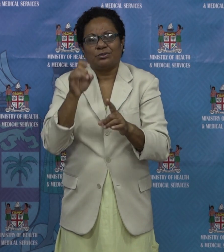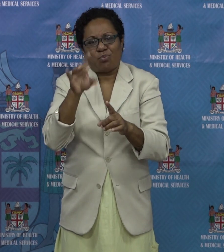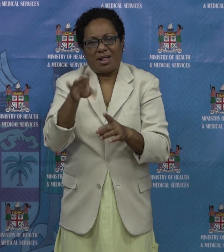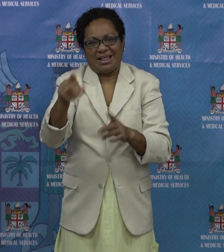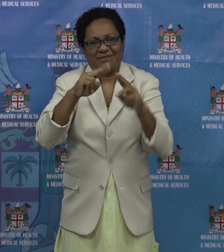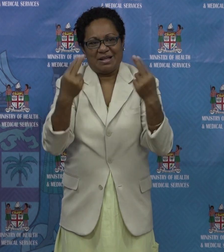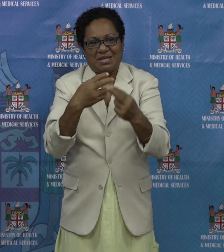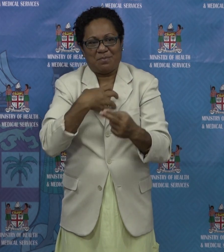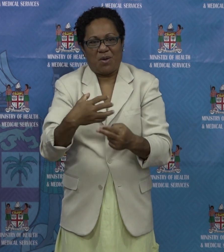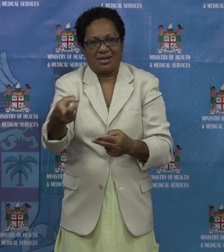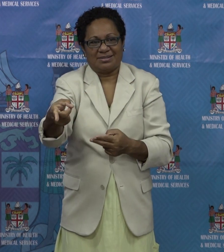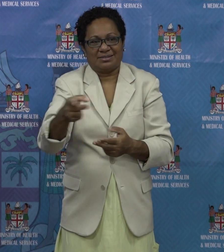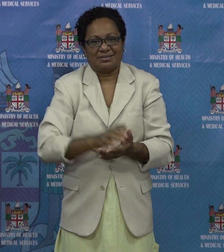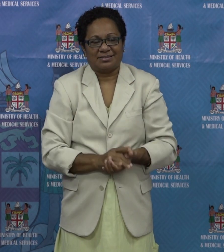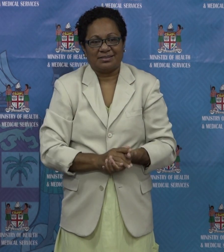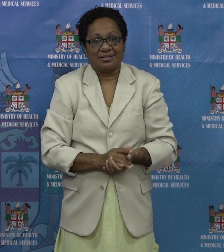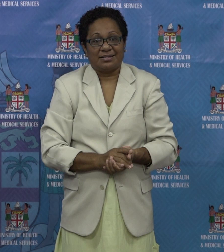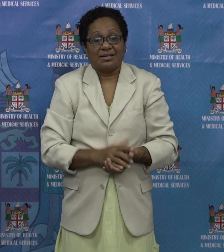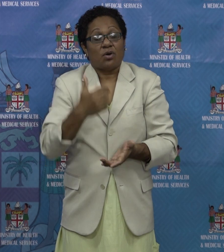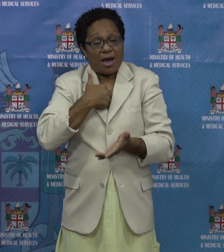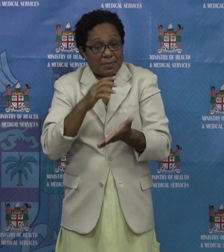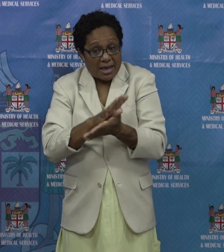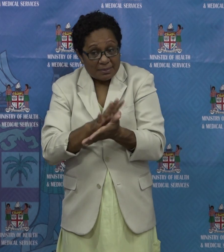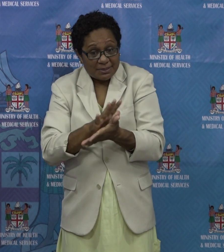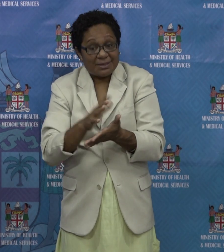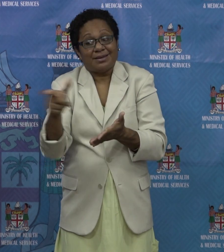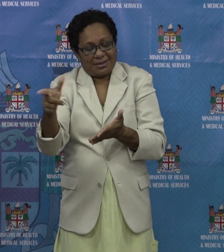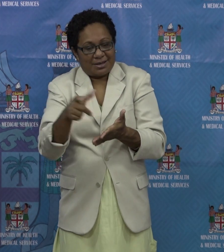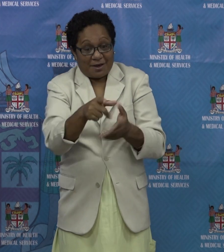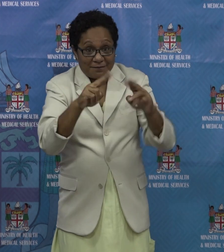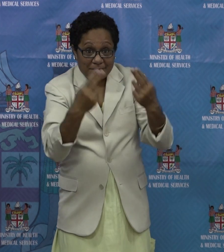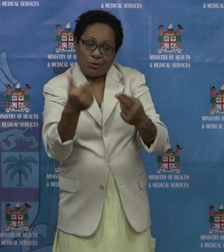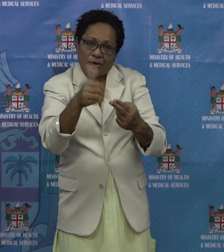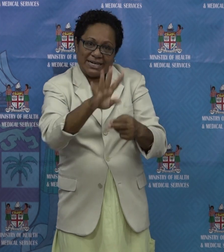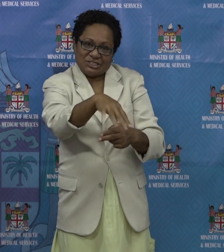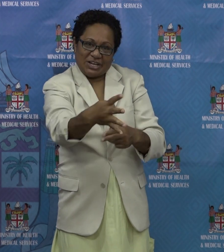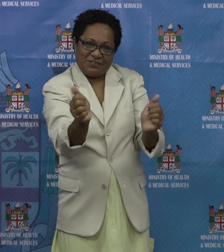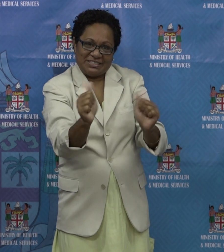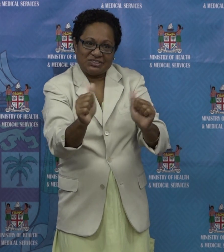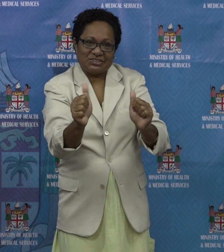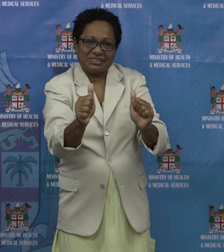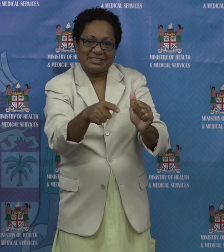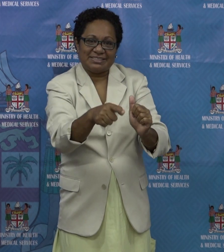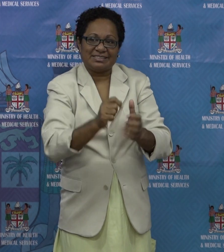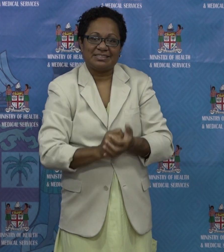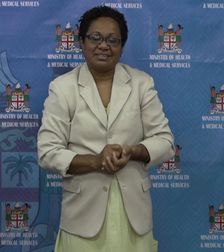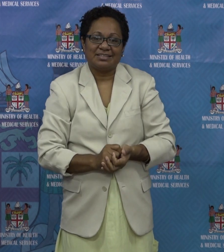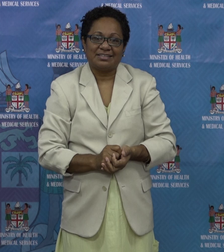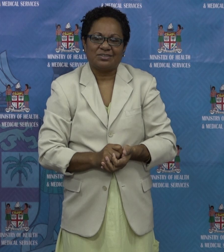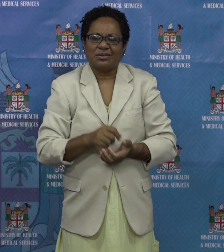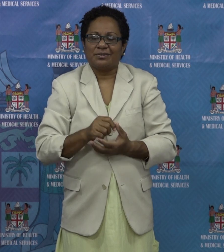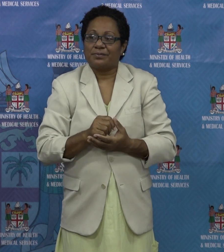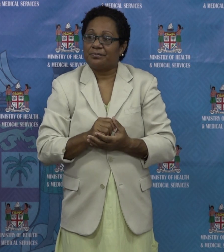I'm just happy at the fact that they were assessed previously. The family was not